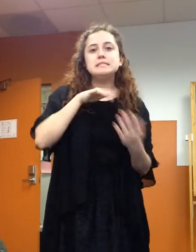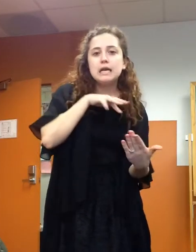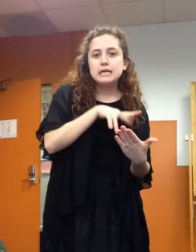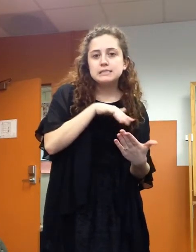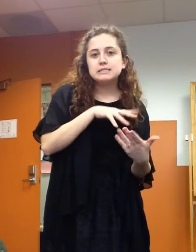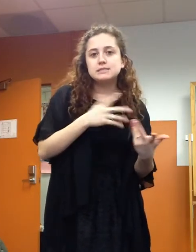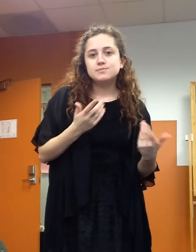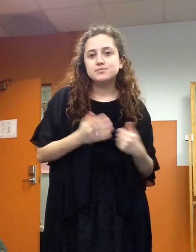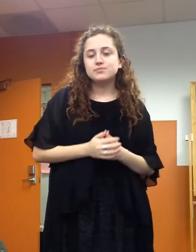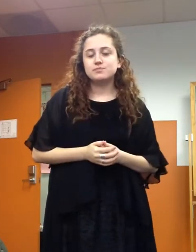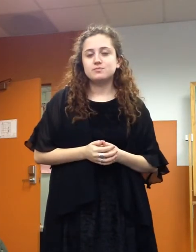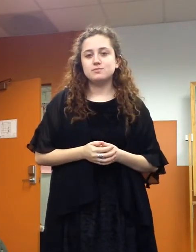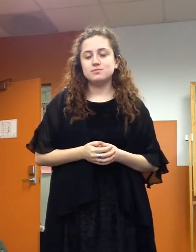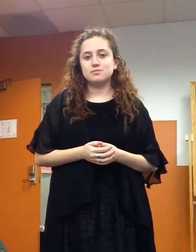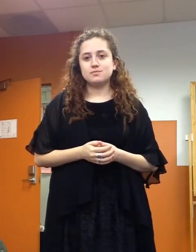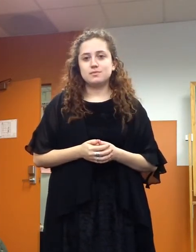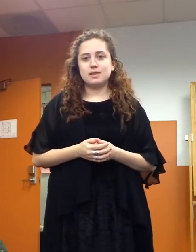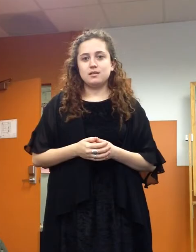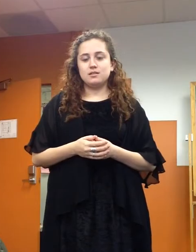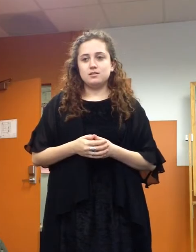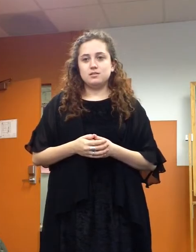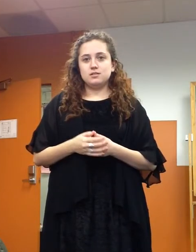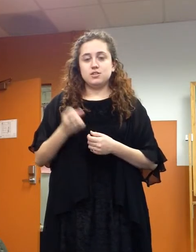be taught, so that there was some kind of